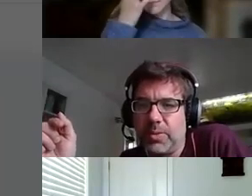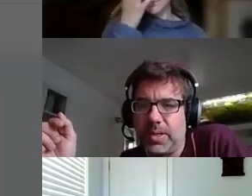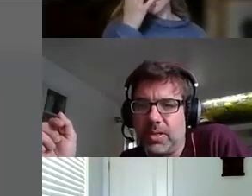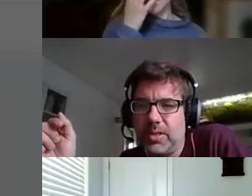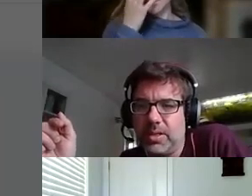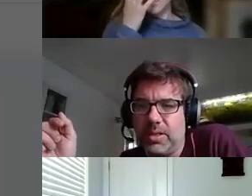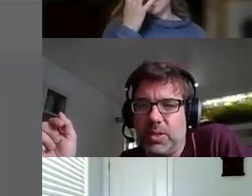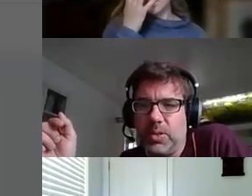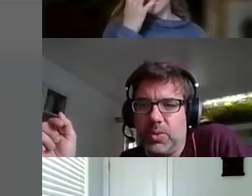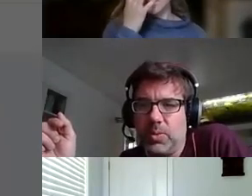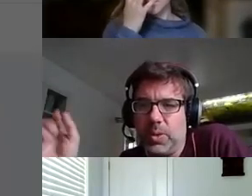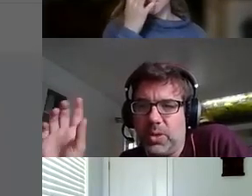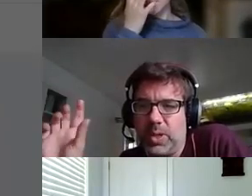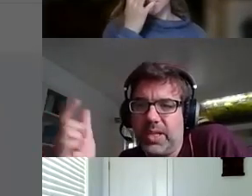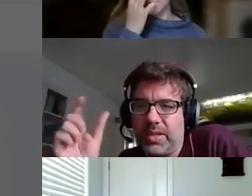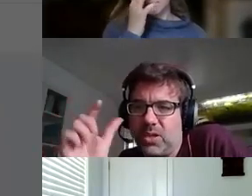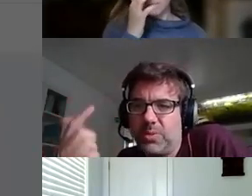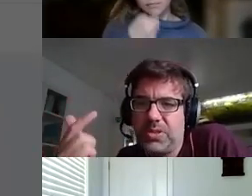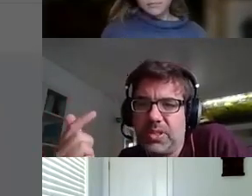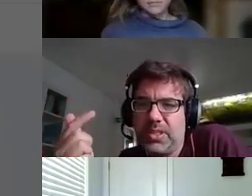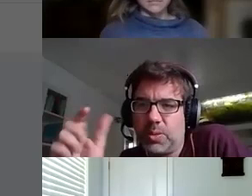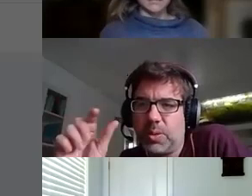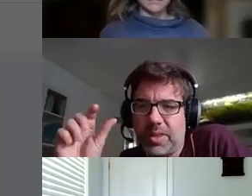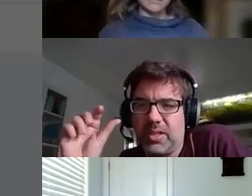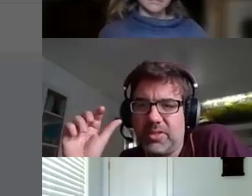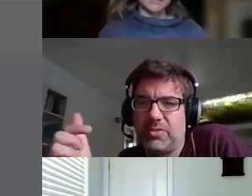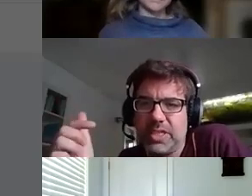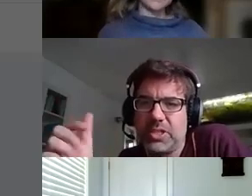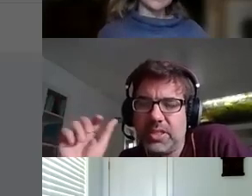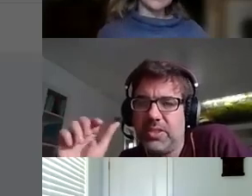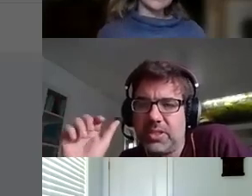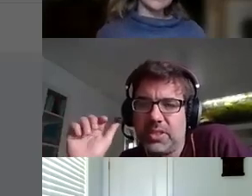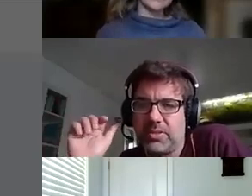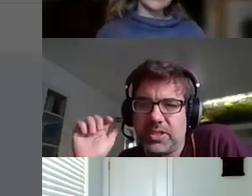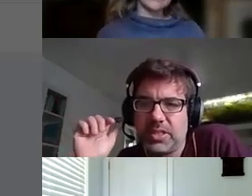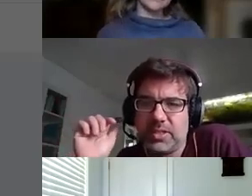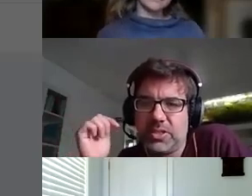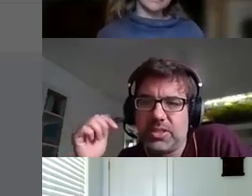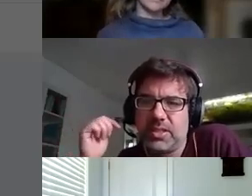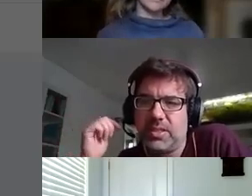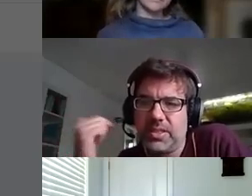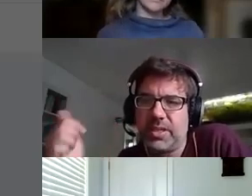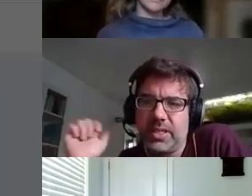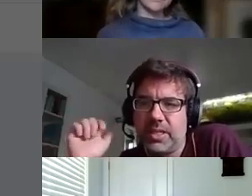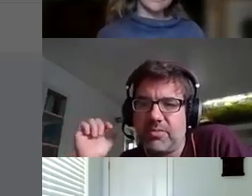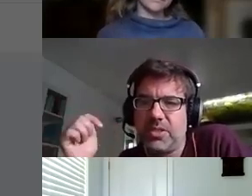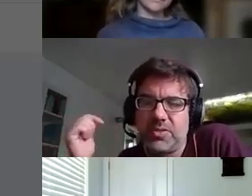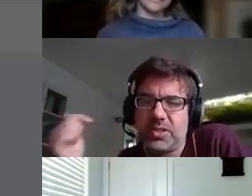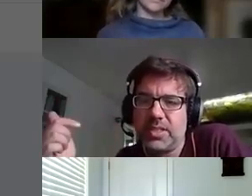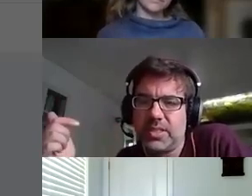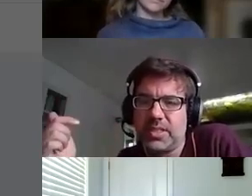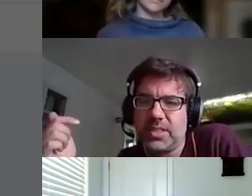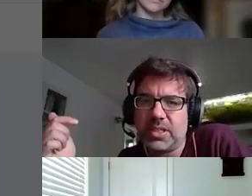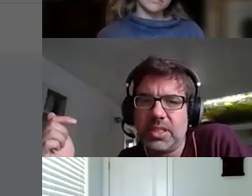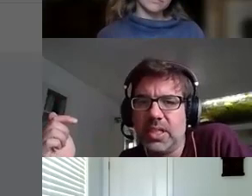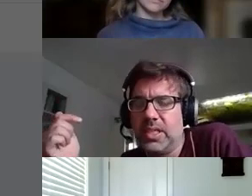where on the one hand, there are opportunities when we think of reaching teachers that are in training through